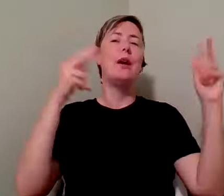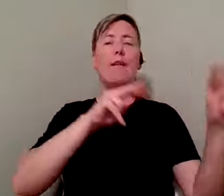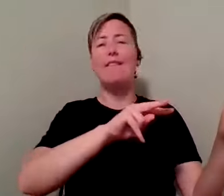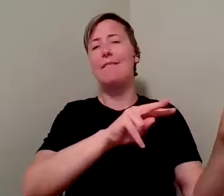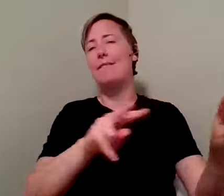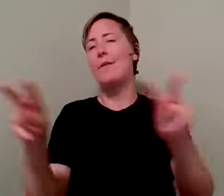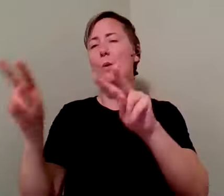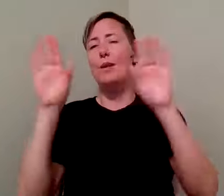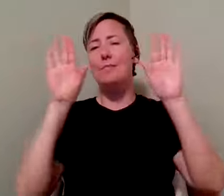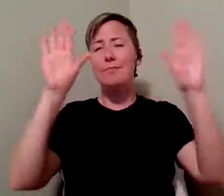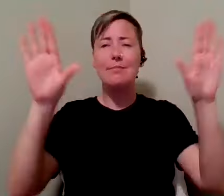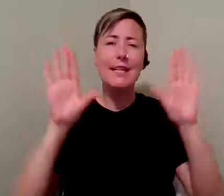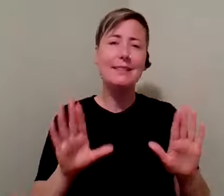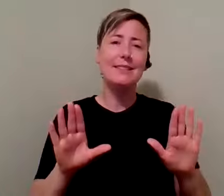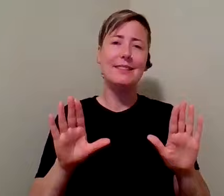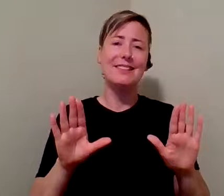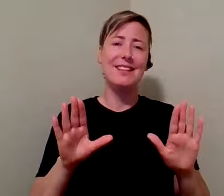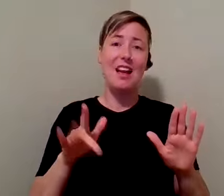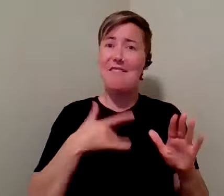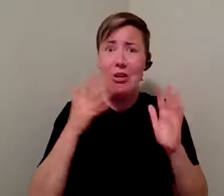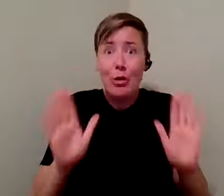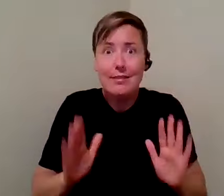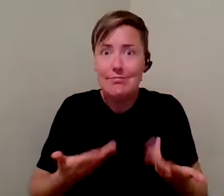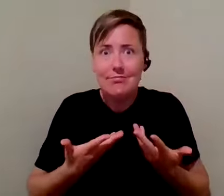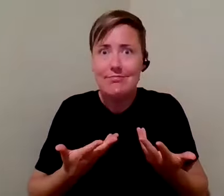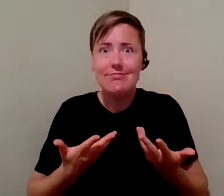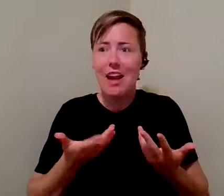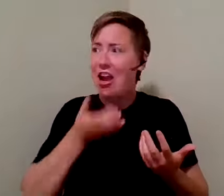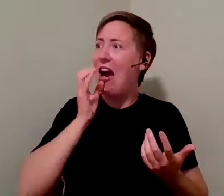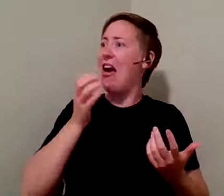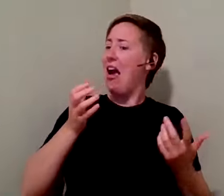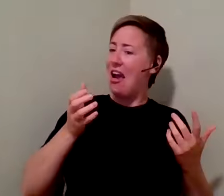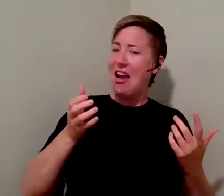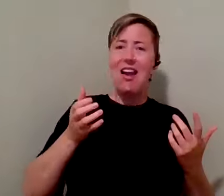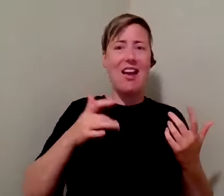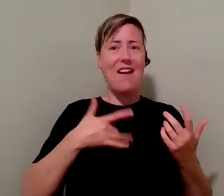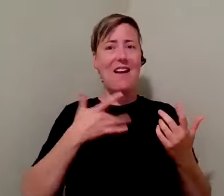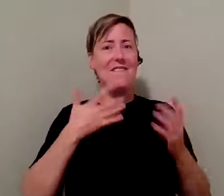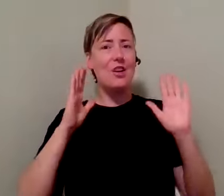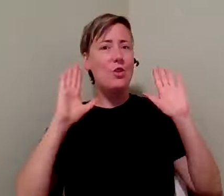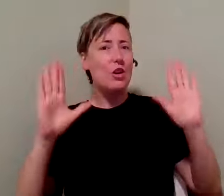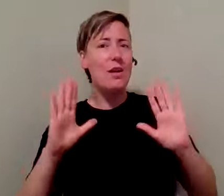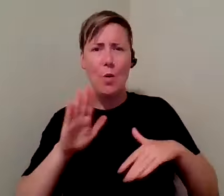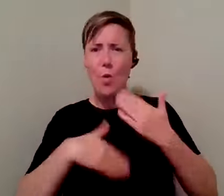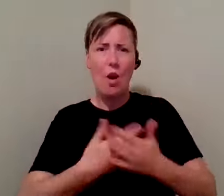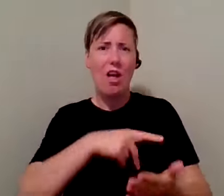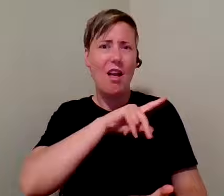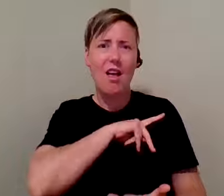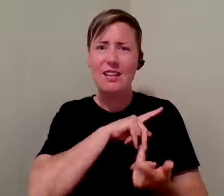spectacular. I felt great. This is wonderful. My entire persona had changed. And those two